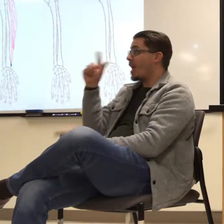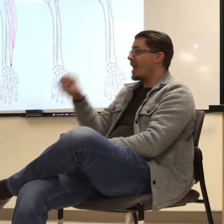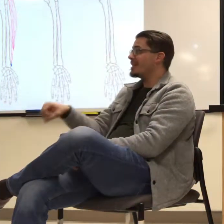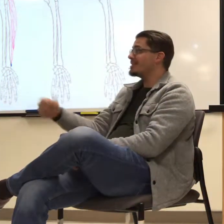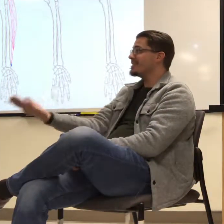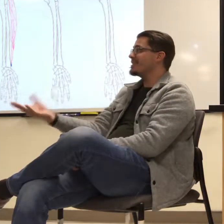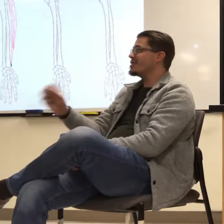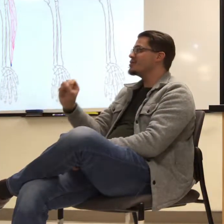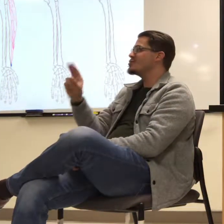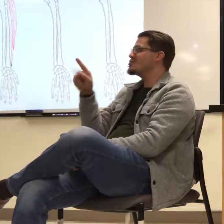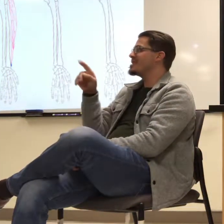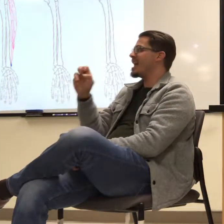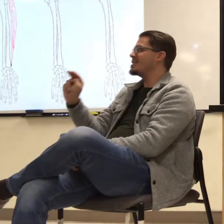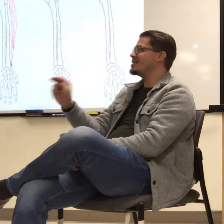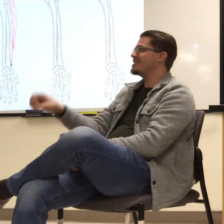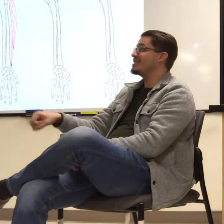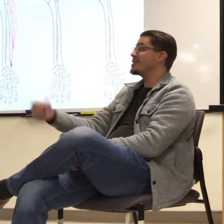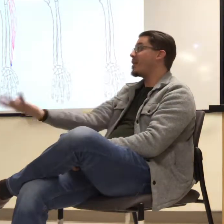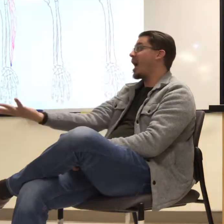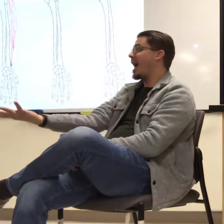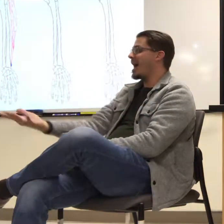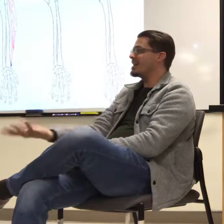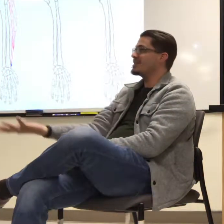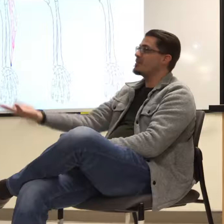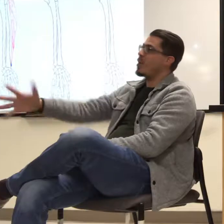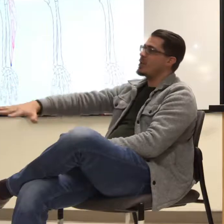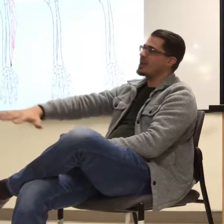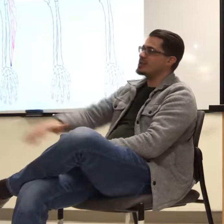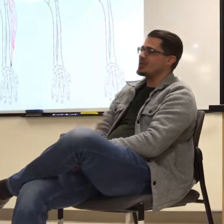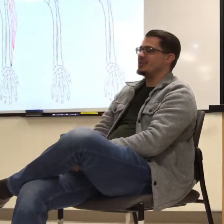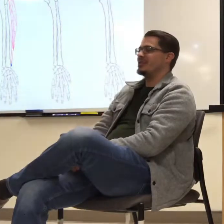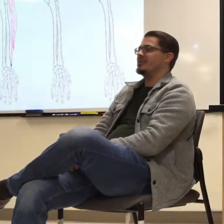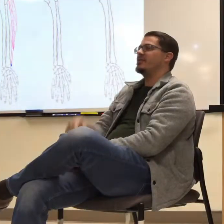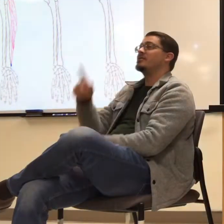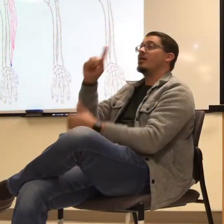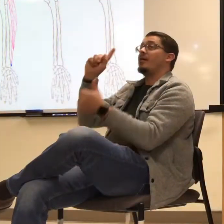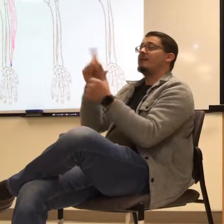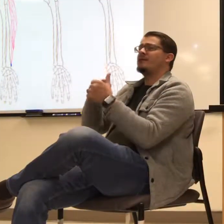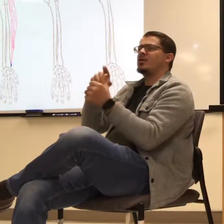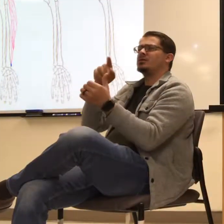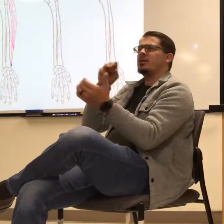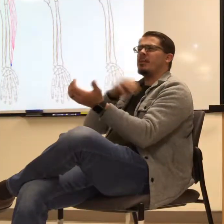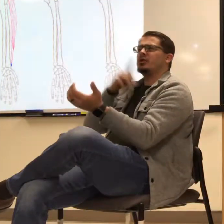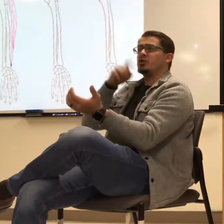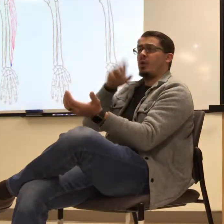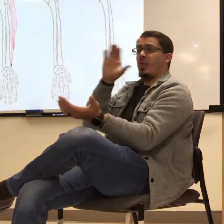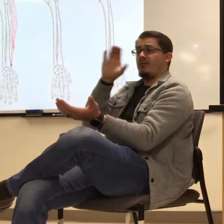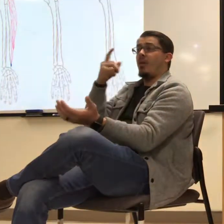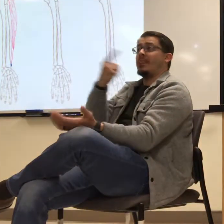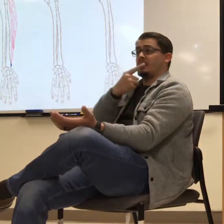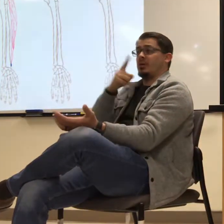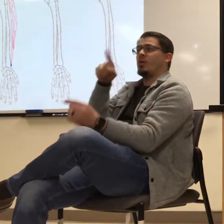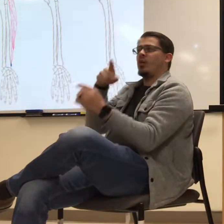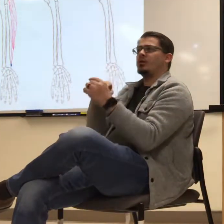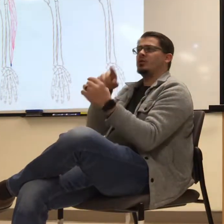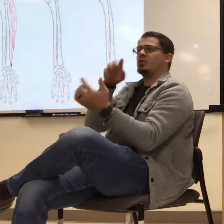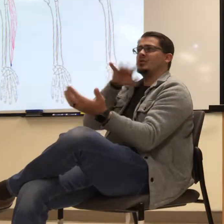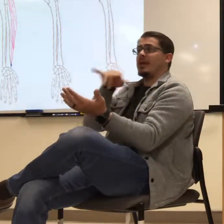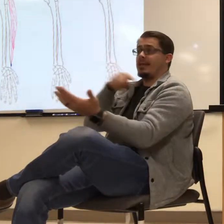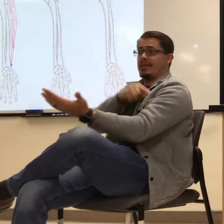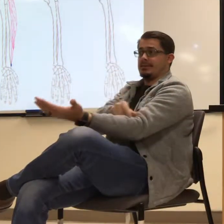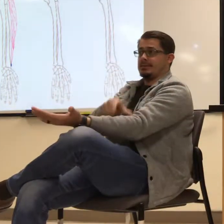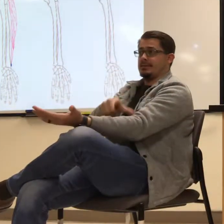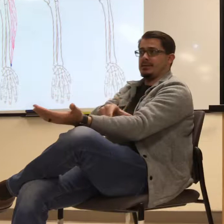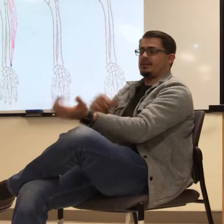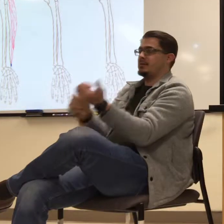It's the first muscle you should look for when you study this compartment. This muscle is the most